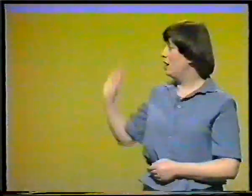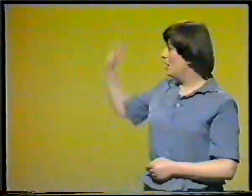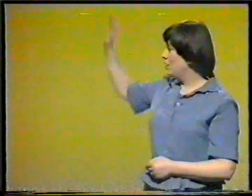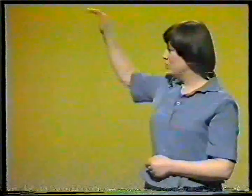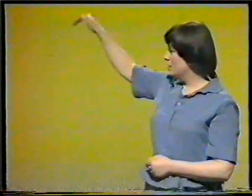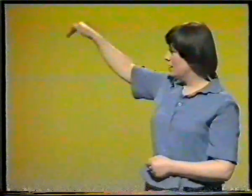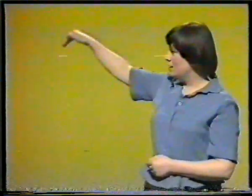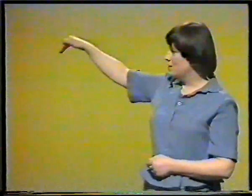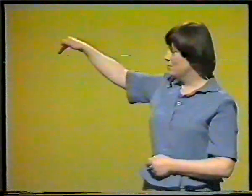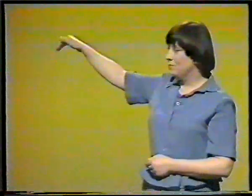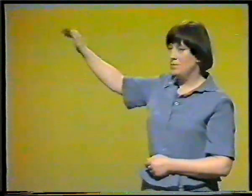Outside.